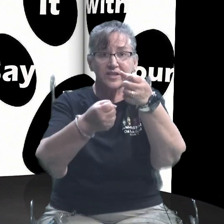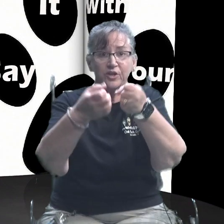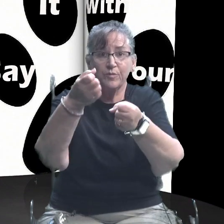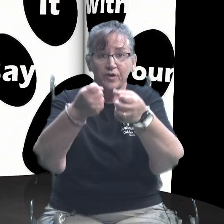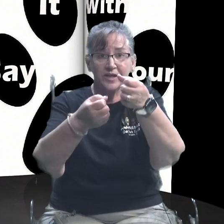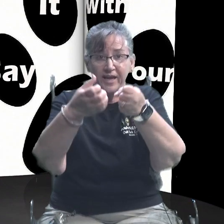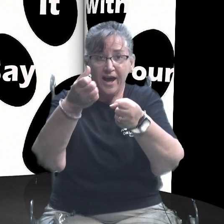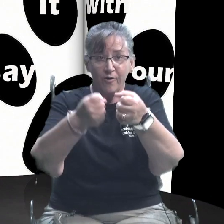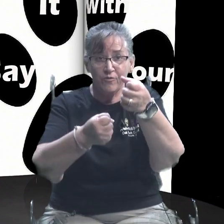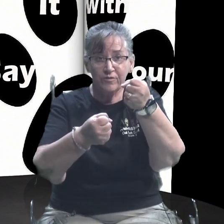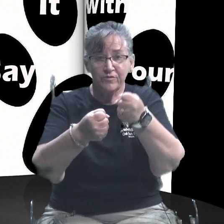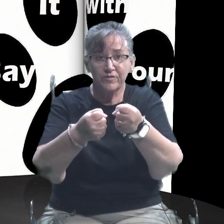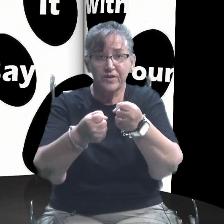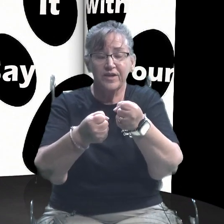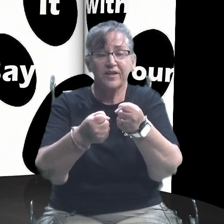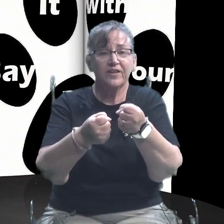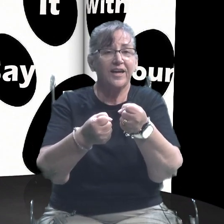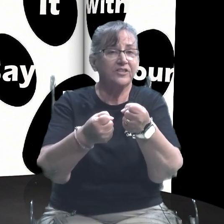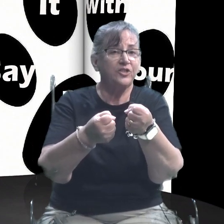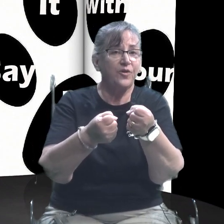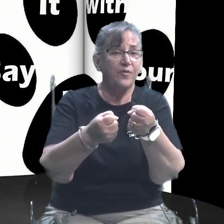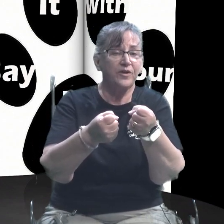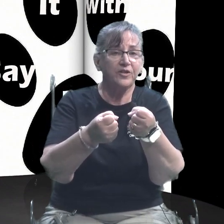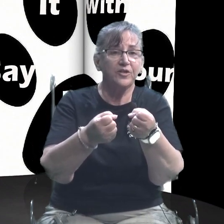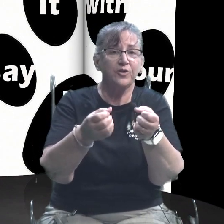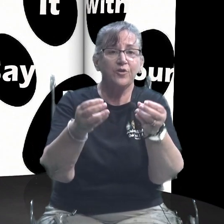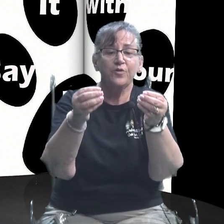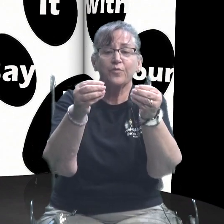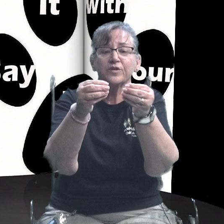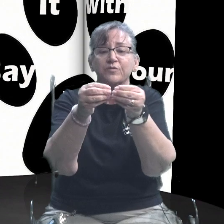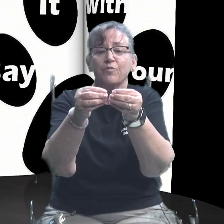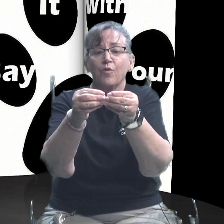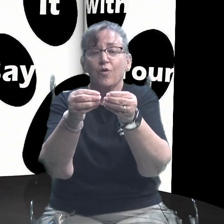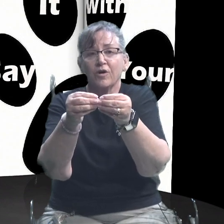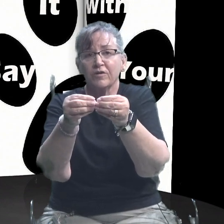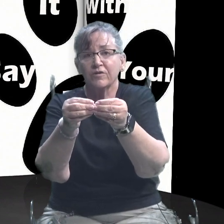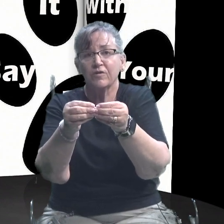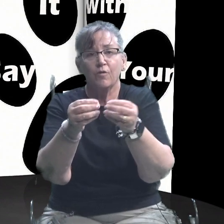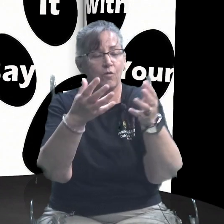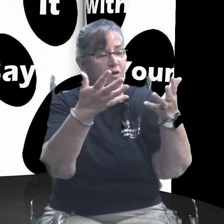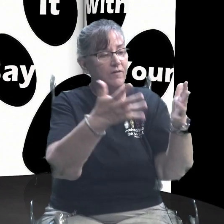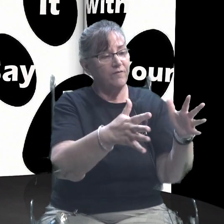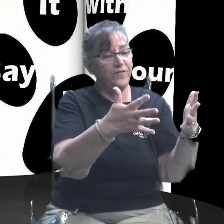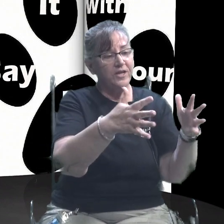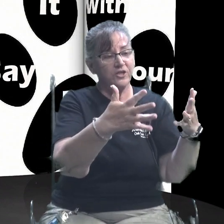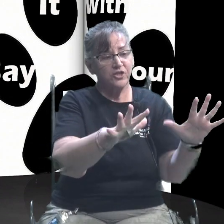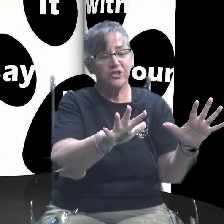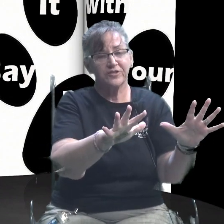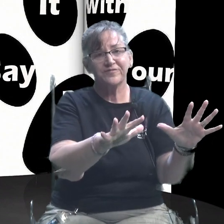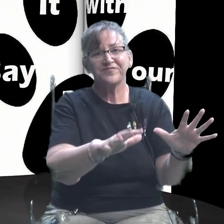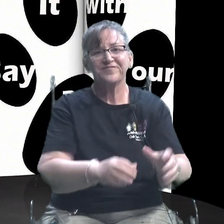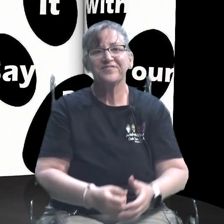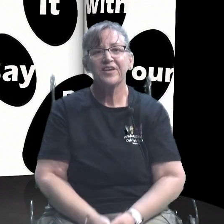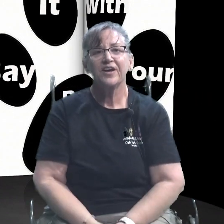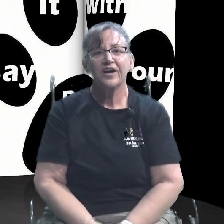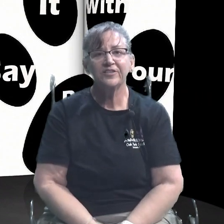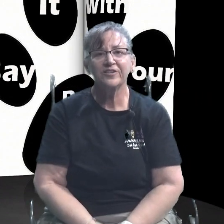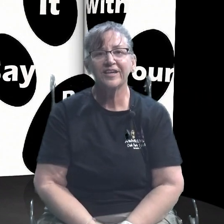you're milking a cow. And the last two I wanted to do was more or finished. Until next